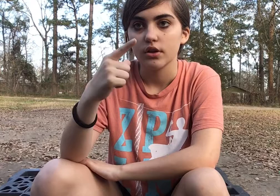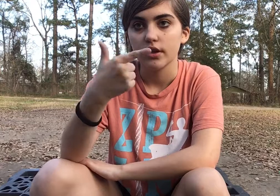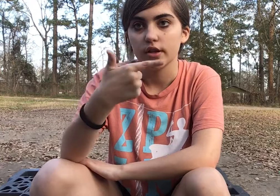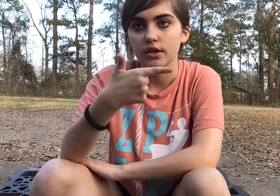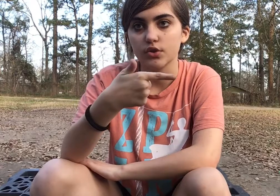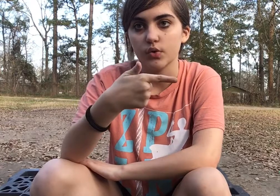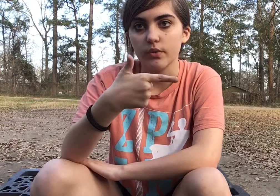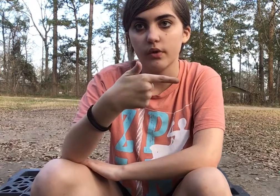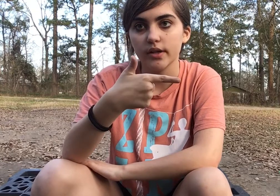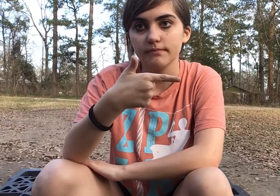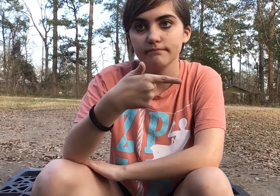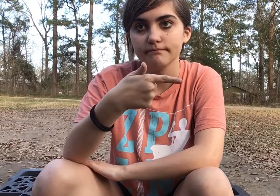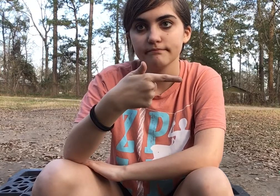And then 21.